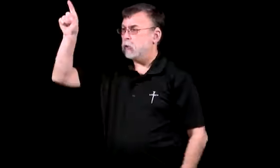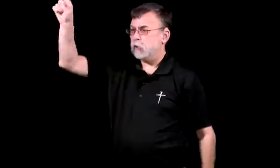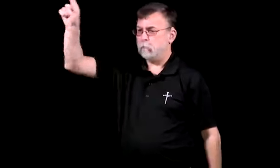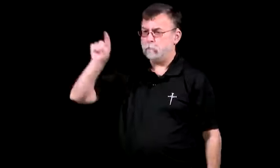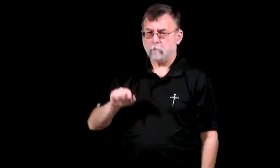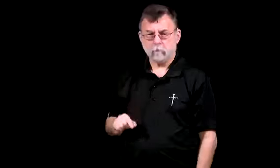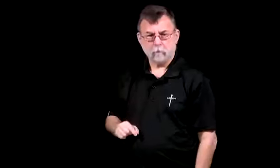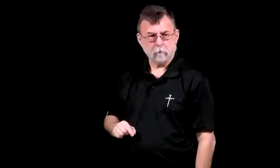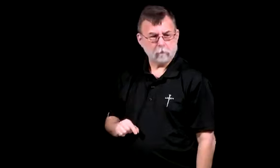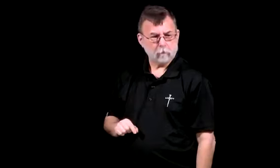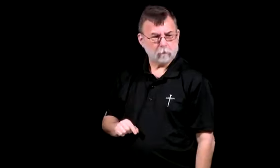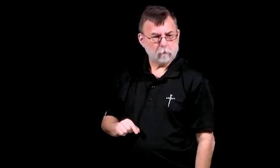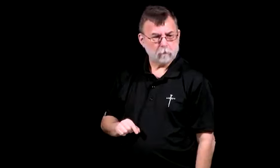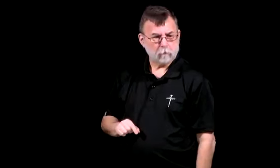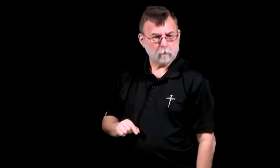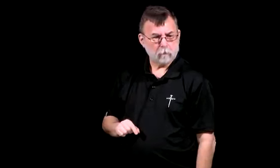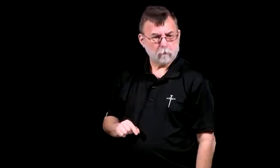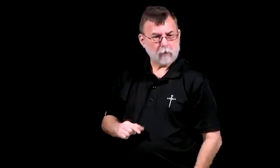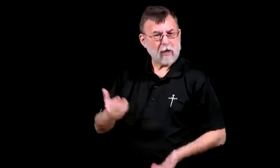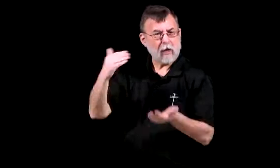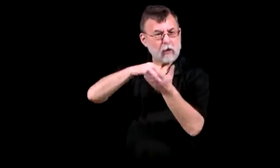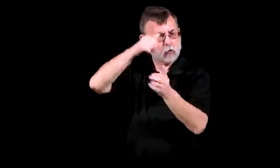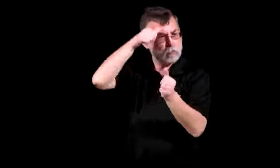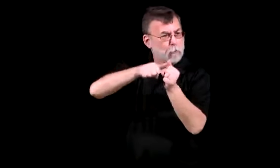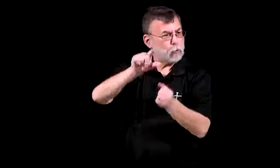supporting him in return.